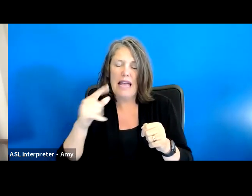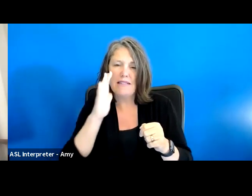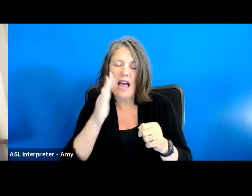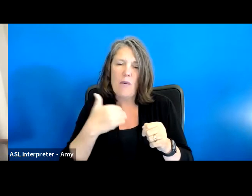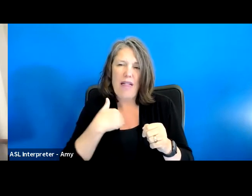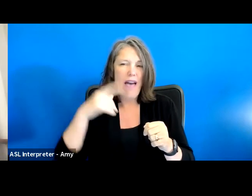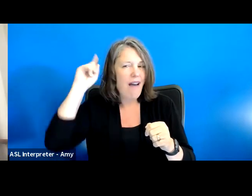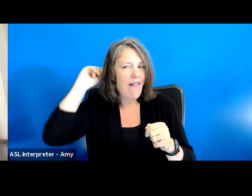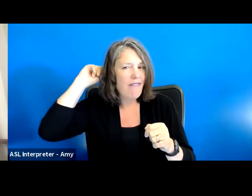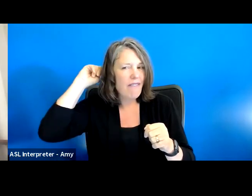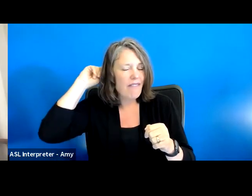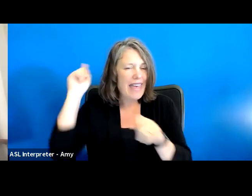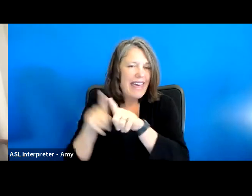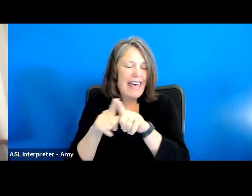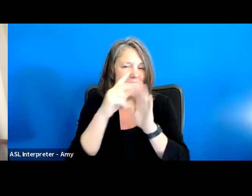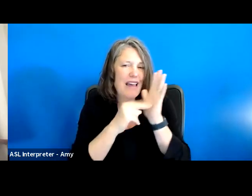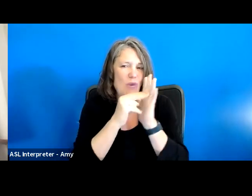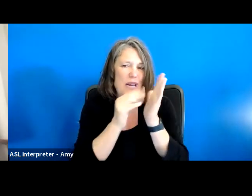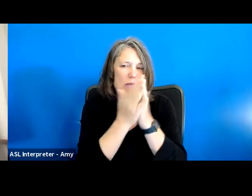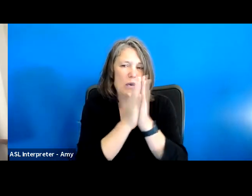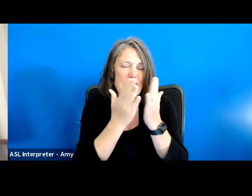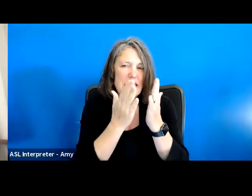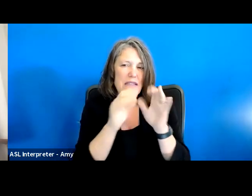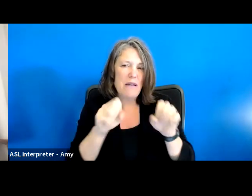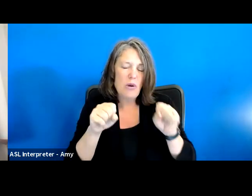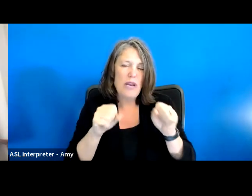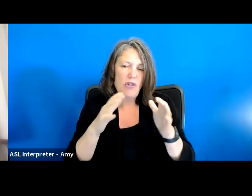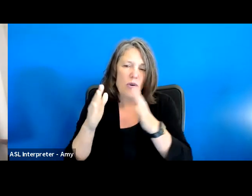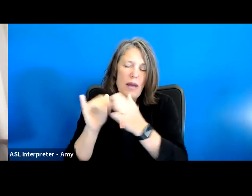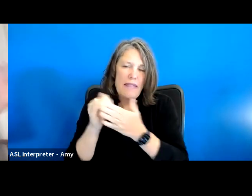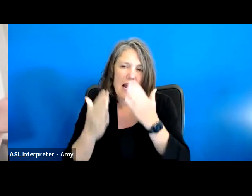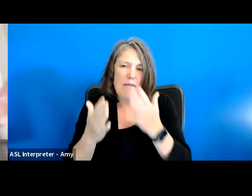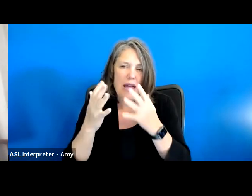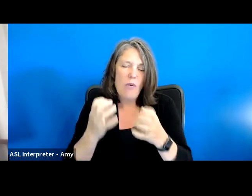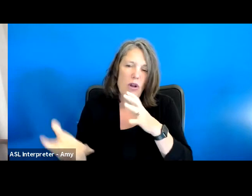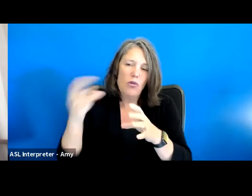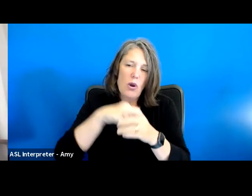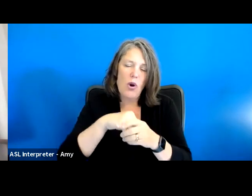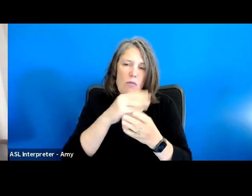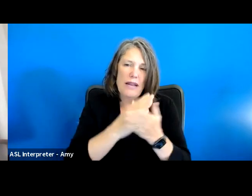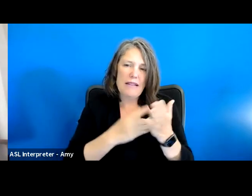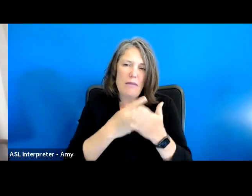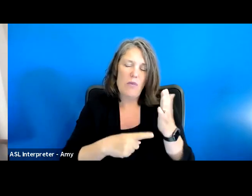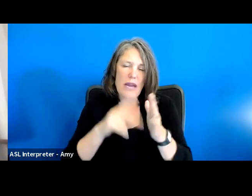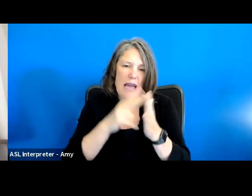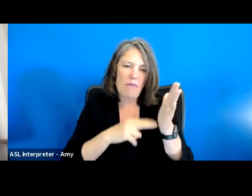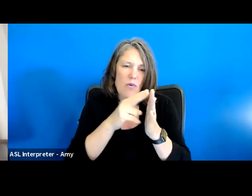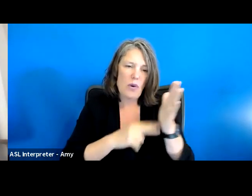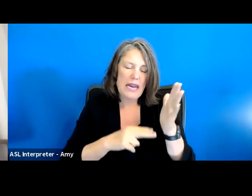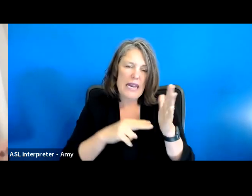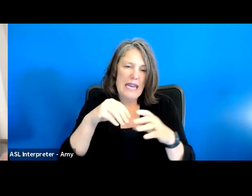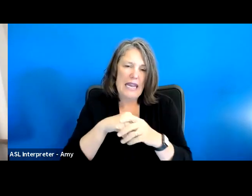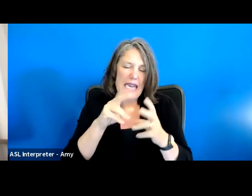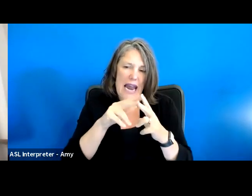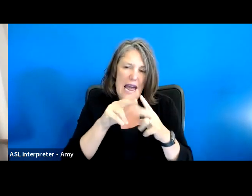of in the back of my head as I'm reading these books, potential ways that I might want to incorporate some of what I'm reading in